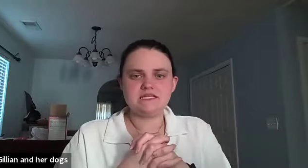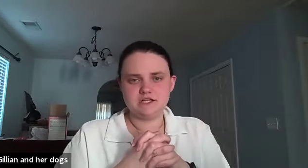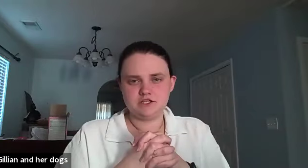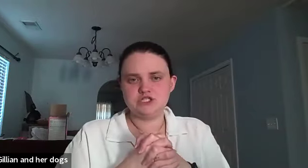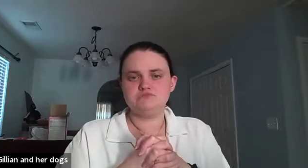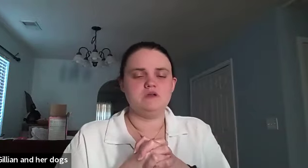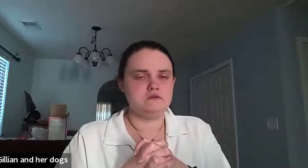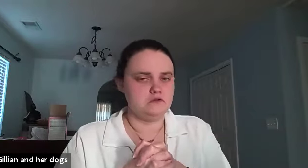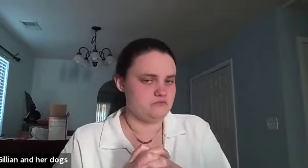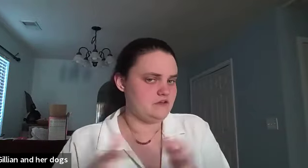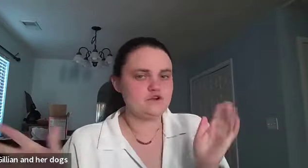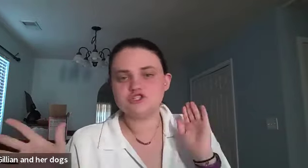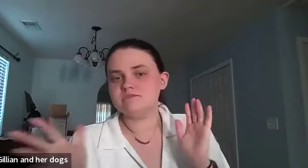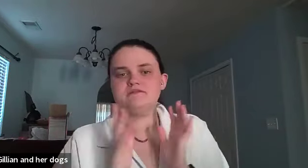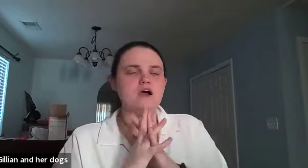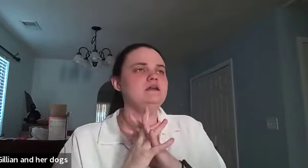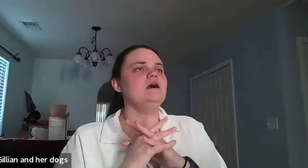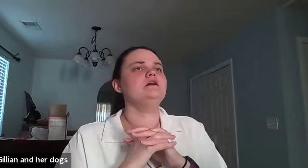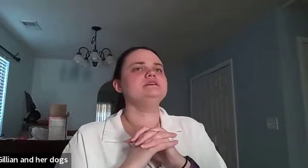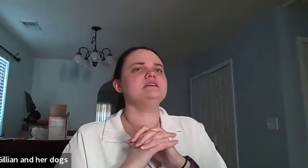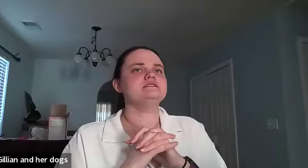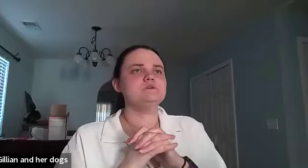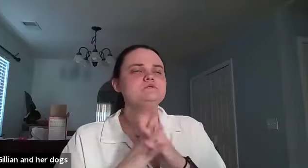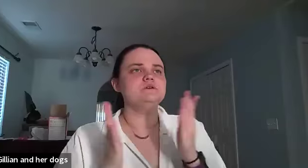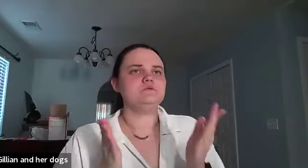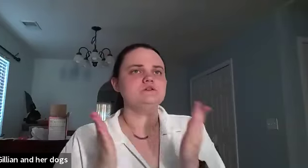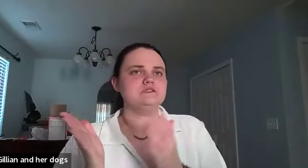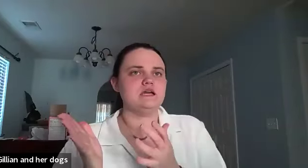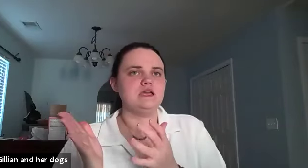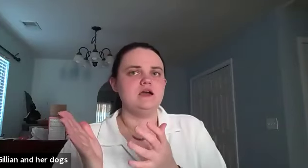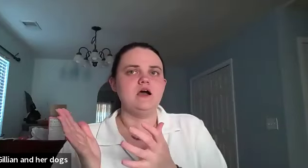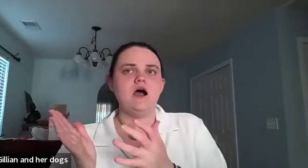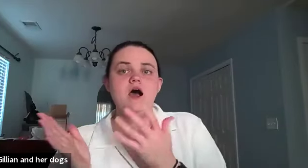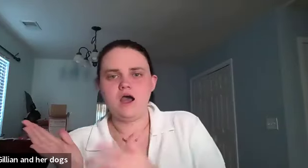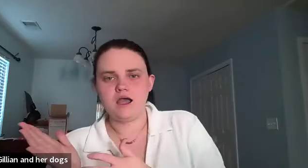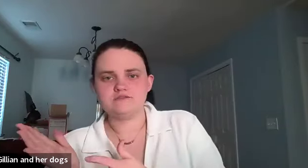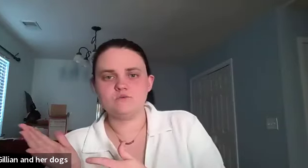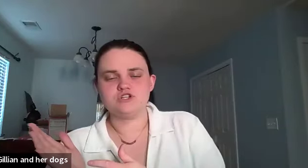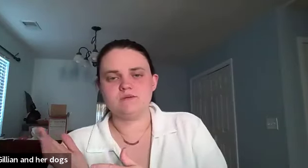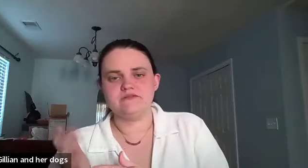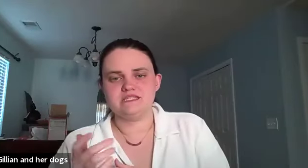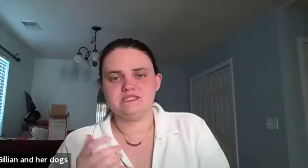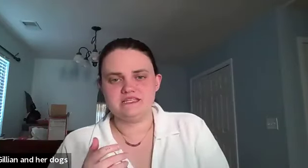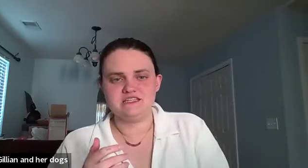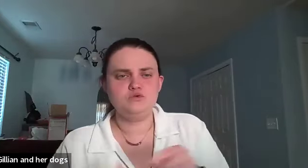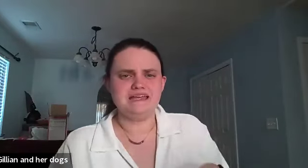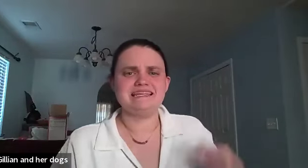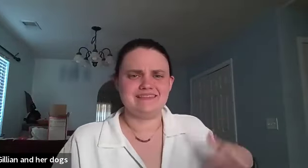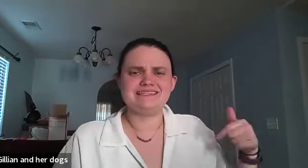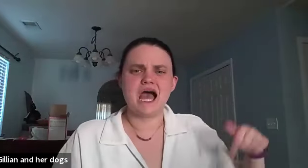in English, you may have noticed, you may have not, is that sometimes we will say hot when we're talking about that spicy. Oh, that's